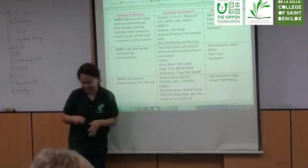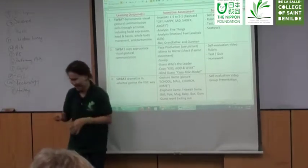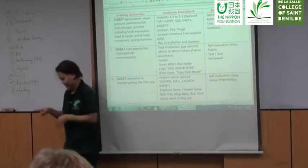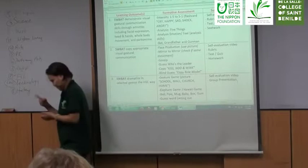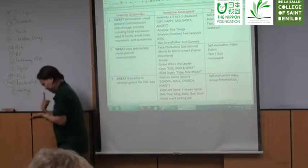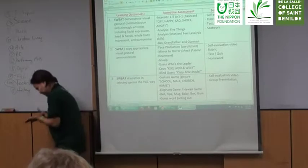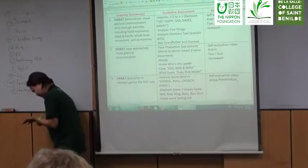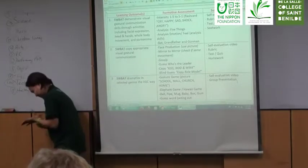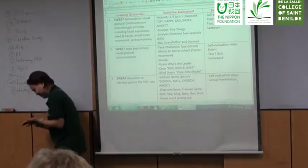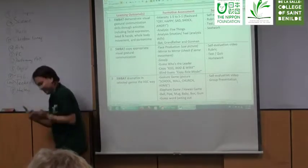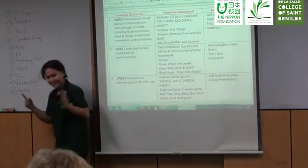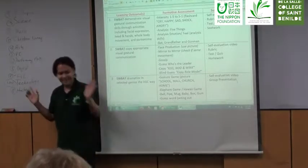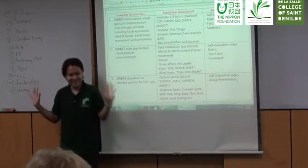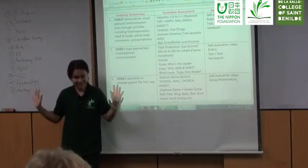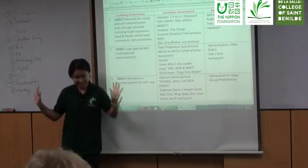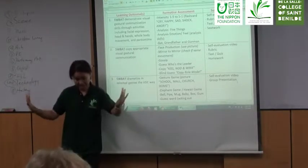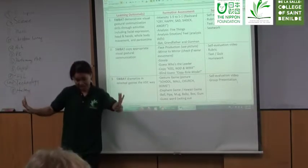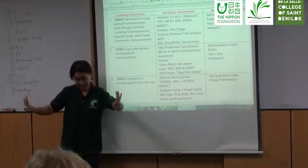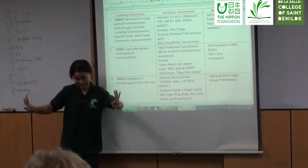So we'll have